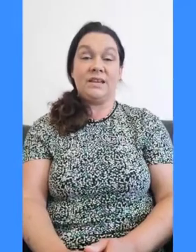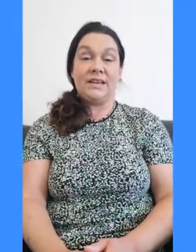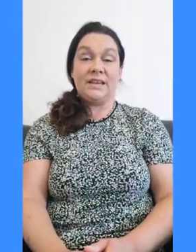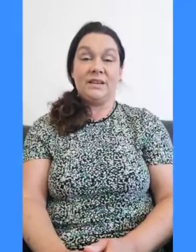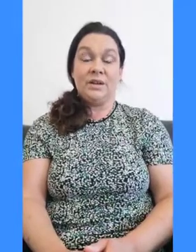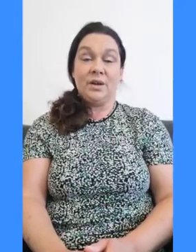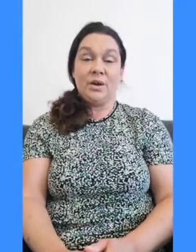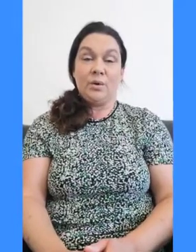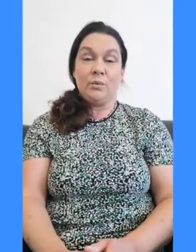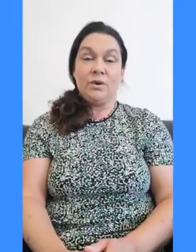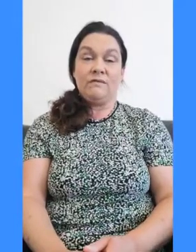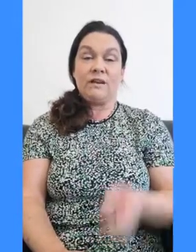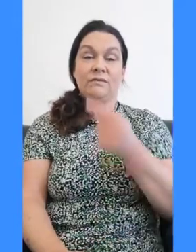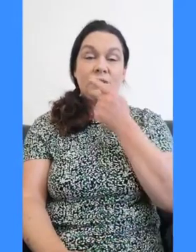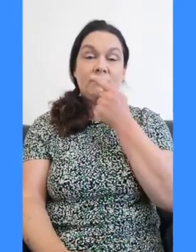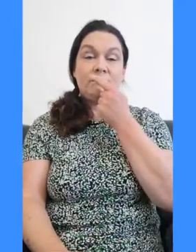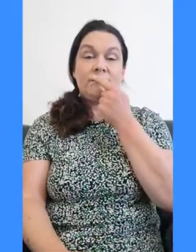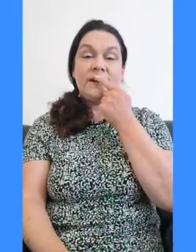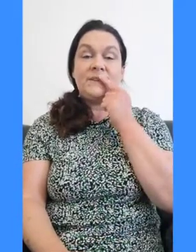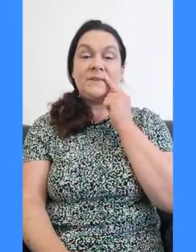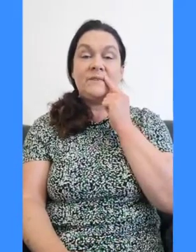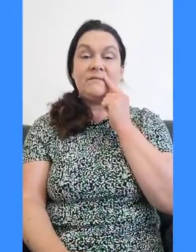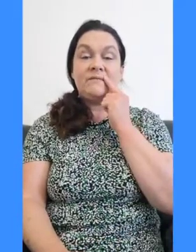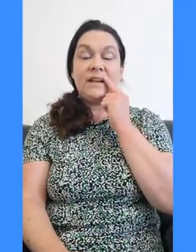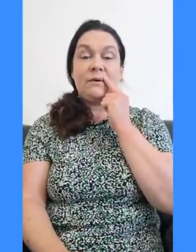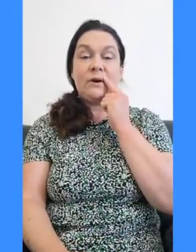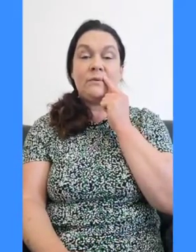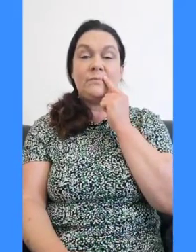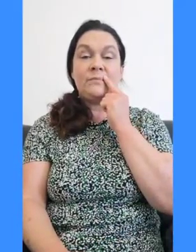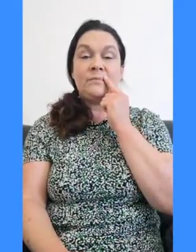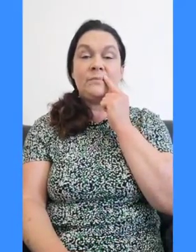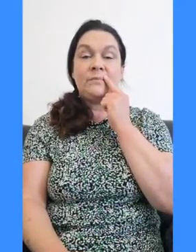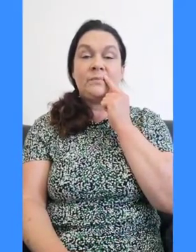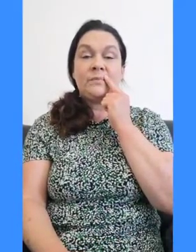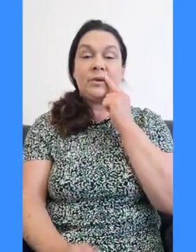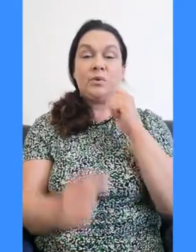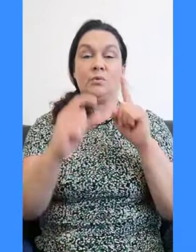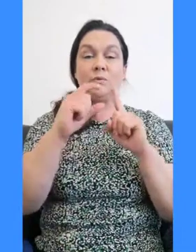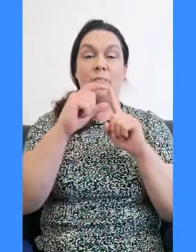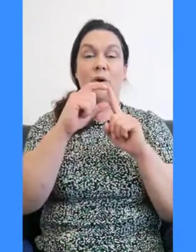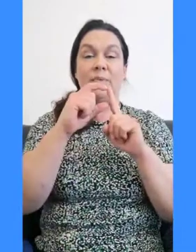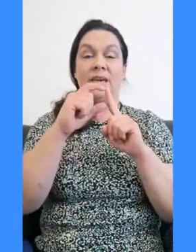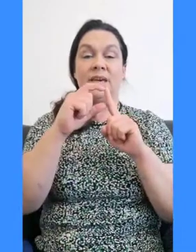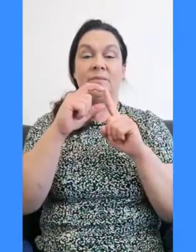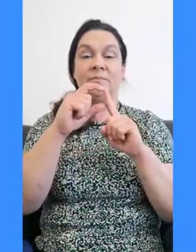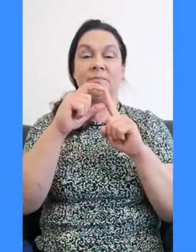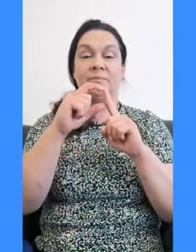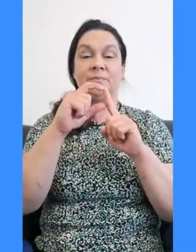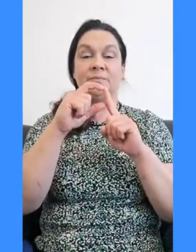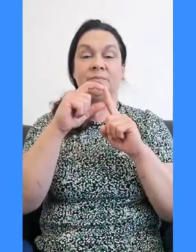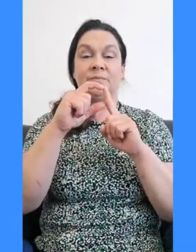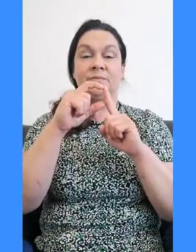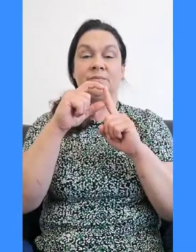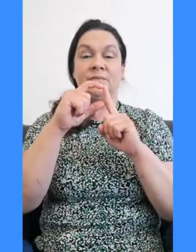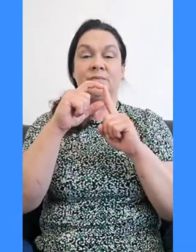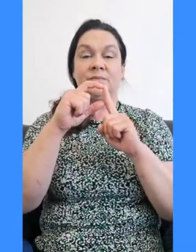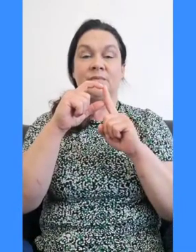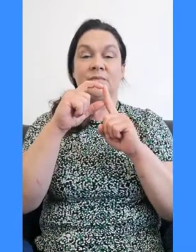Finally, we found a red flower called a poppy.